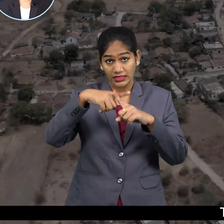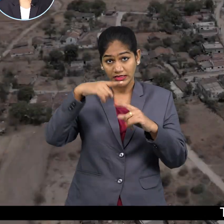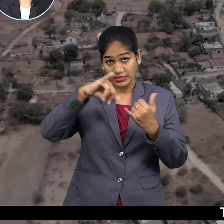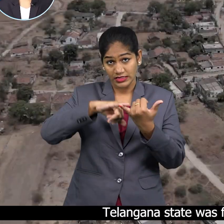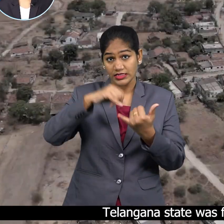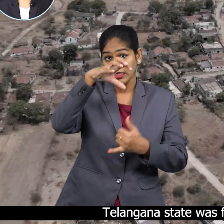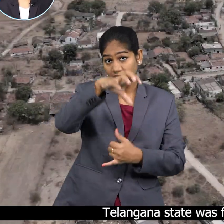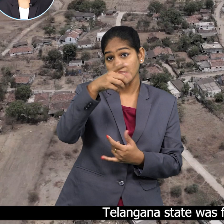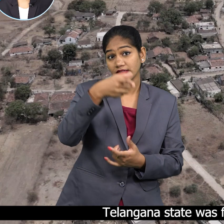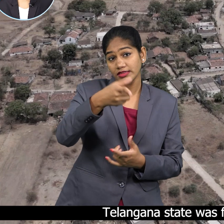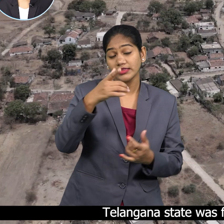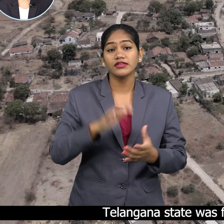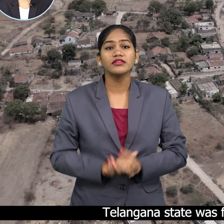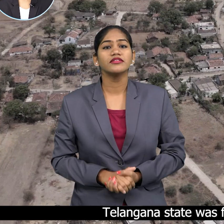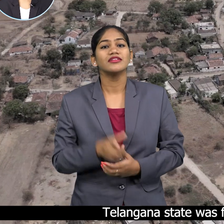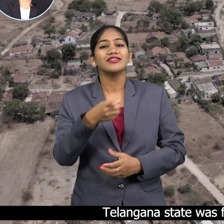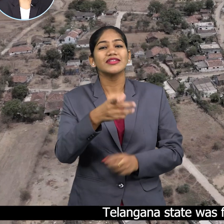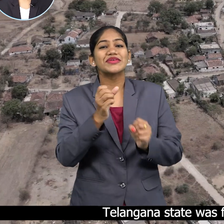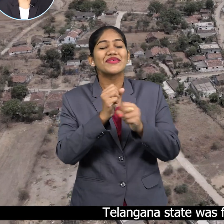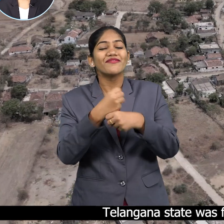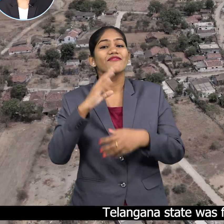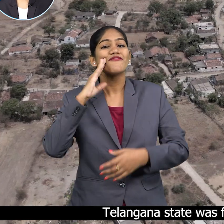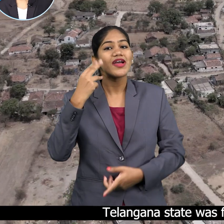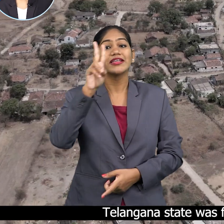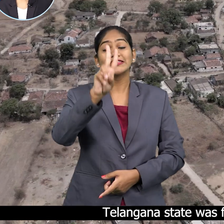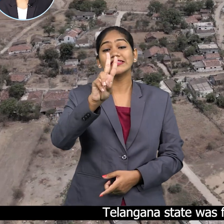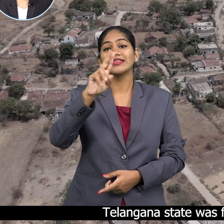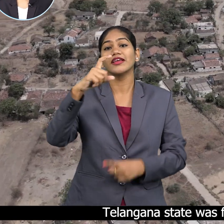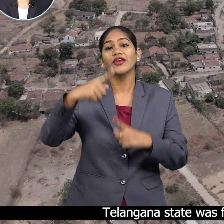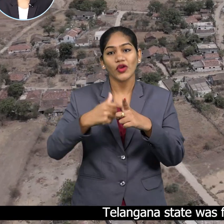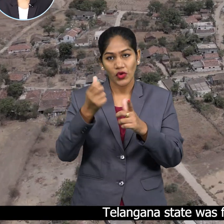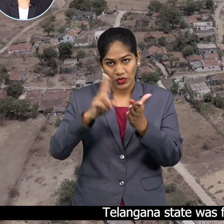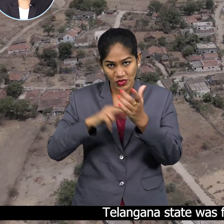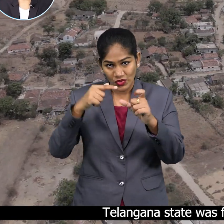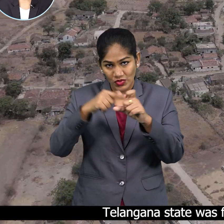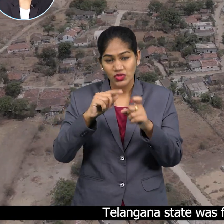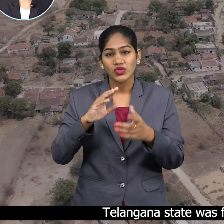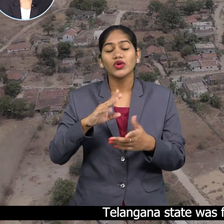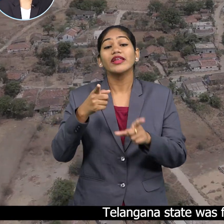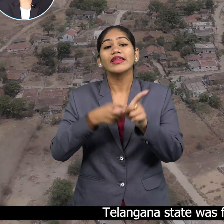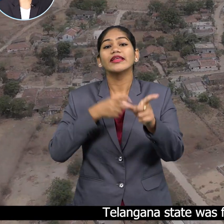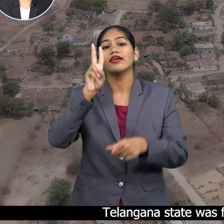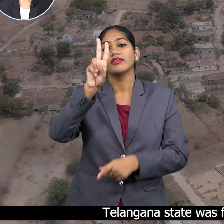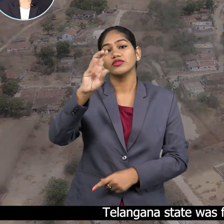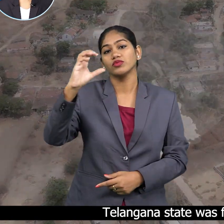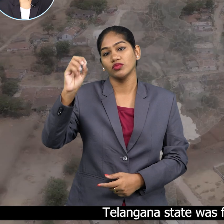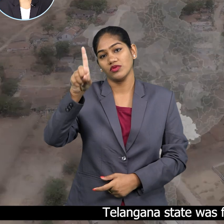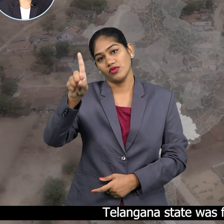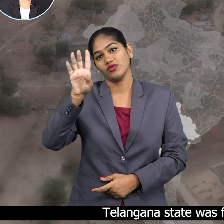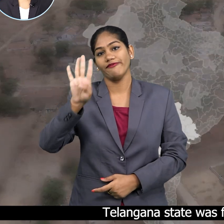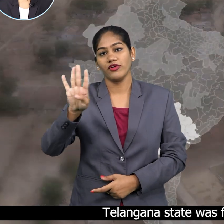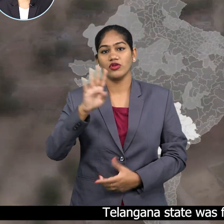Thus, Telangana state was formed on 2nd June 2014.